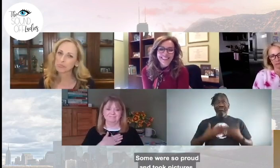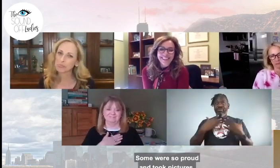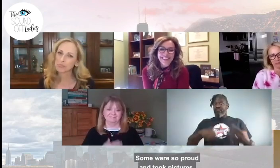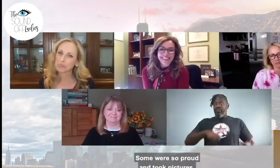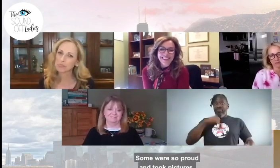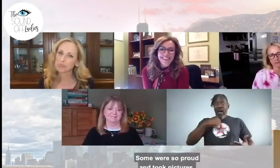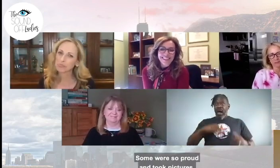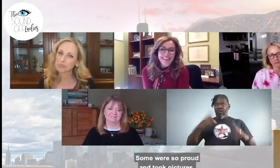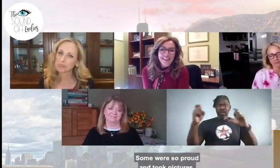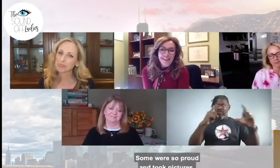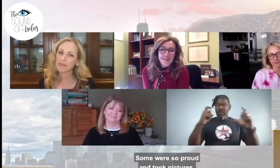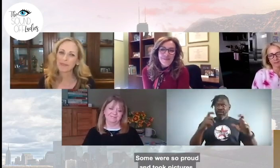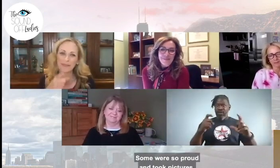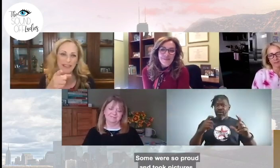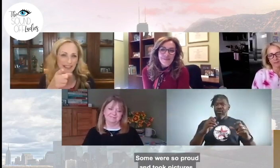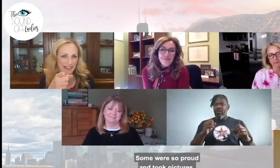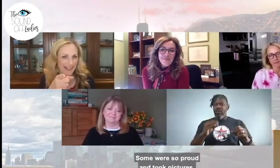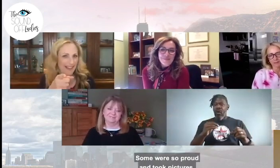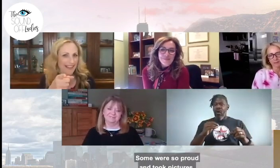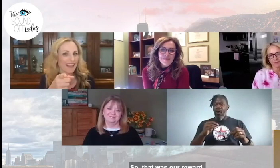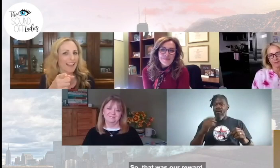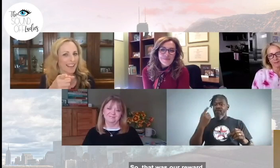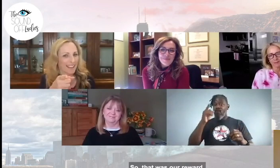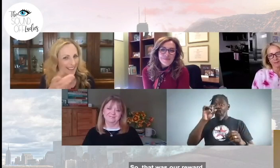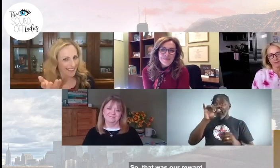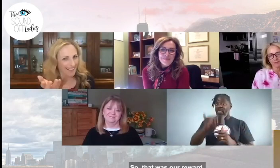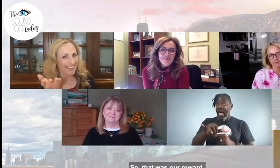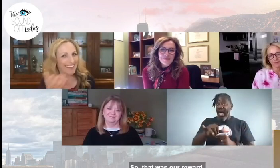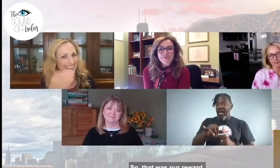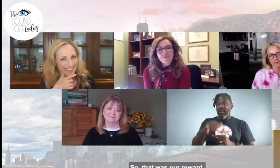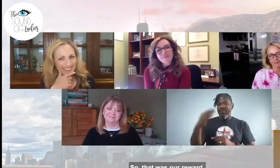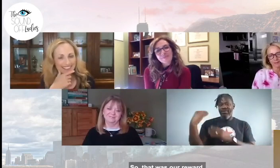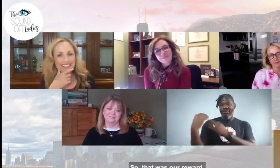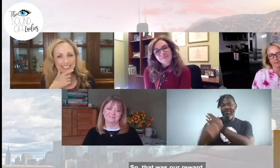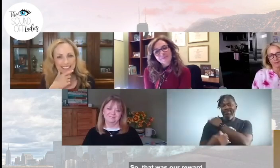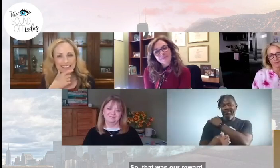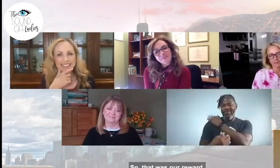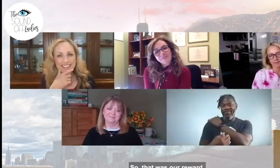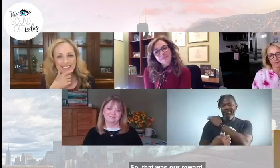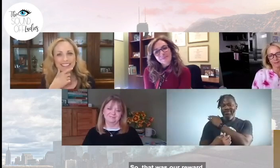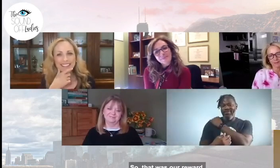They were so happy. They were so proud of their children taking pictures. So that was our reward.